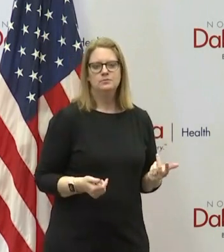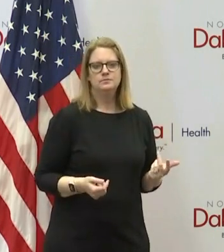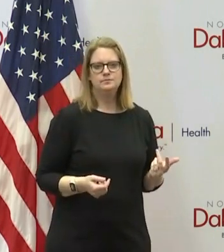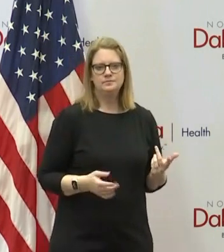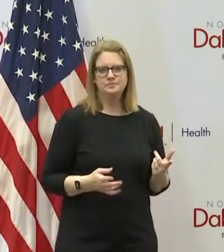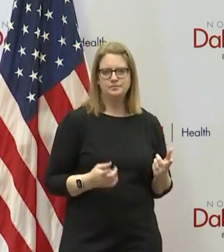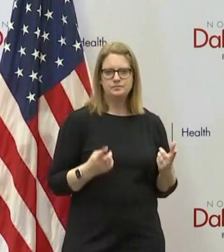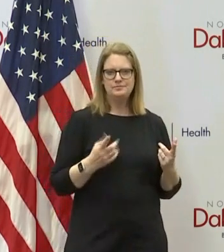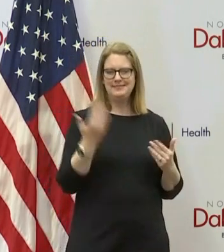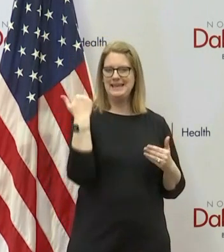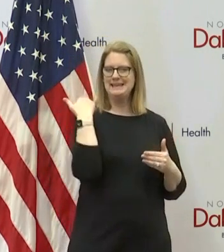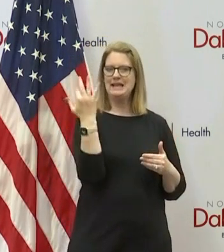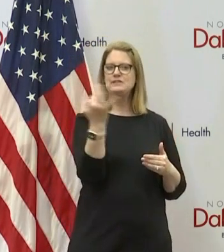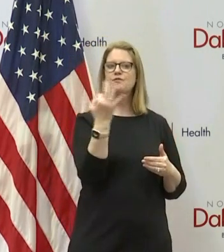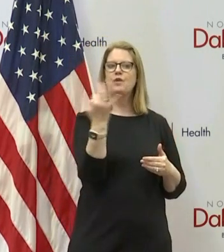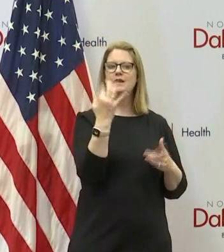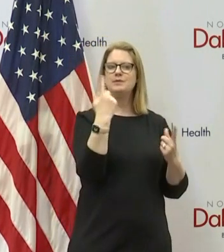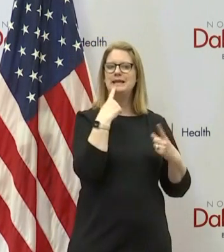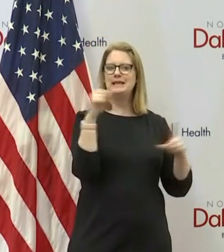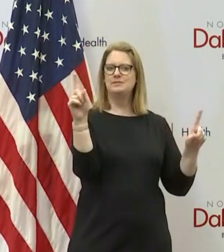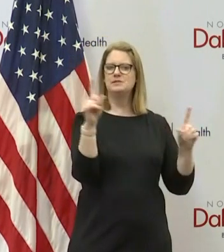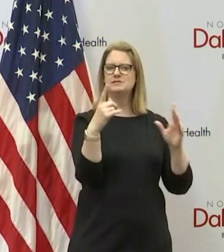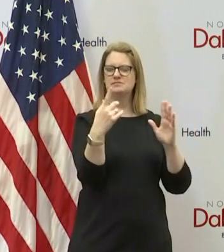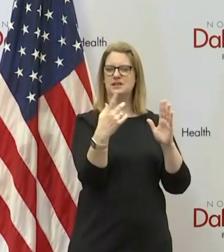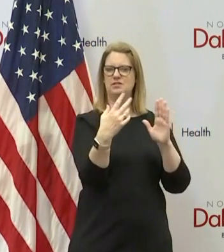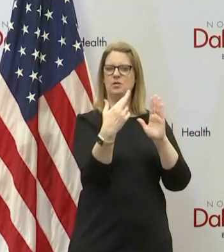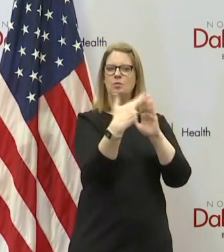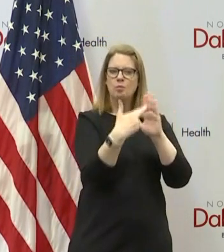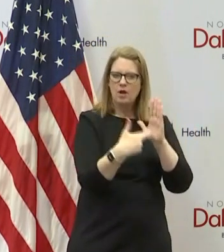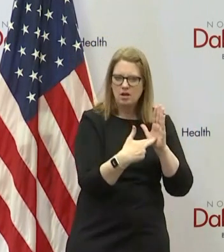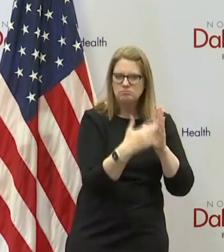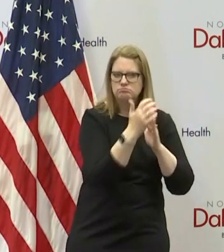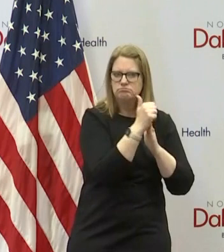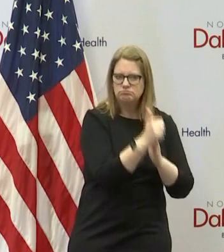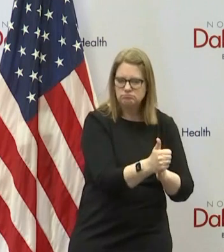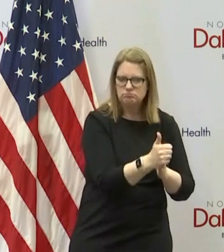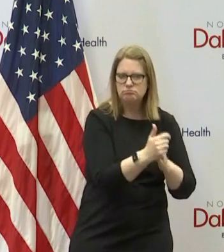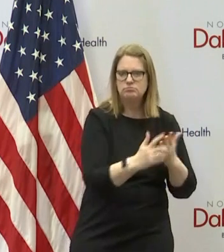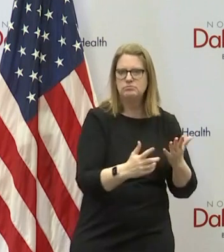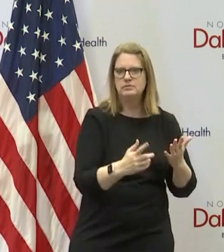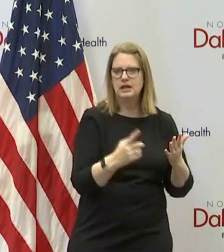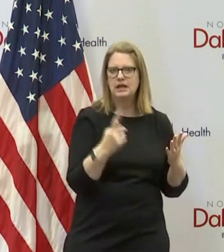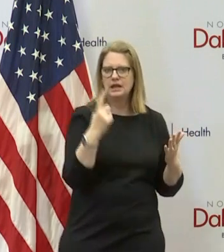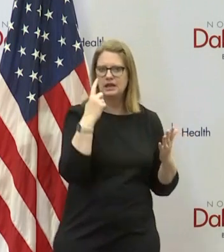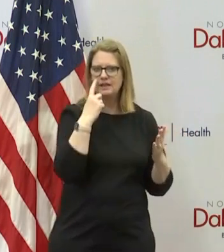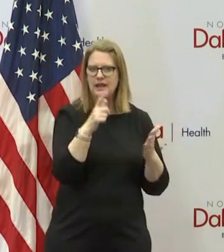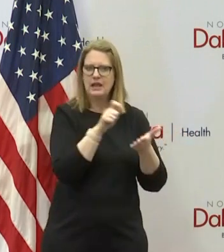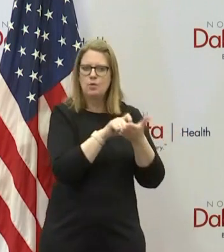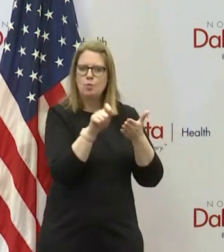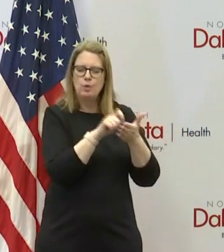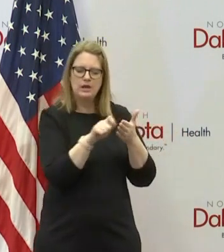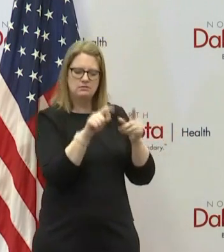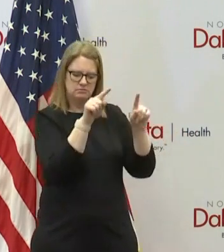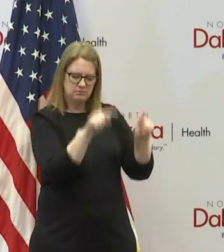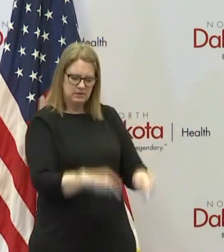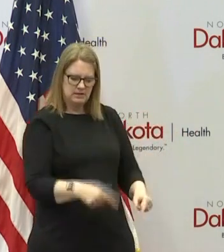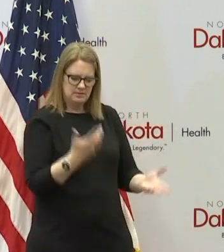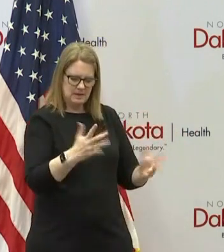made announcements last Friday. We published guidelines, and while I think the guidelines in written form may be clear,